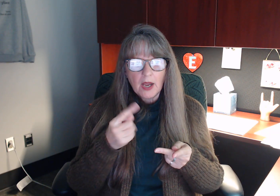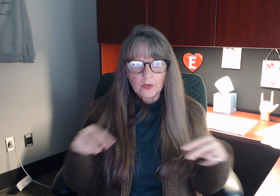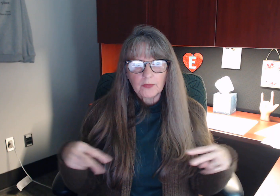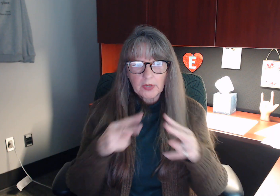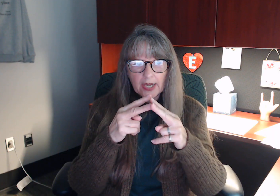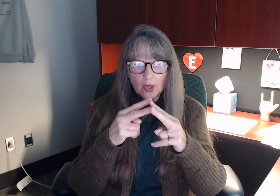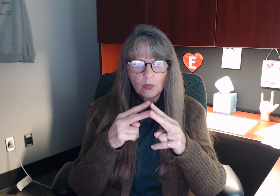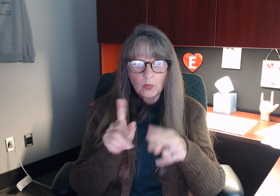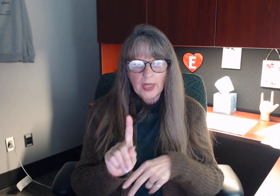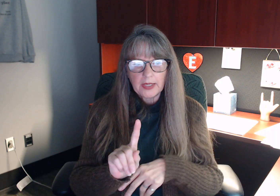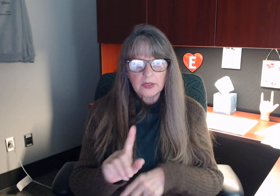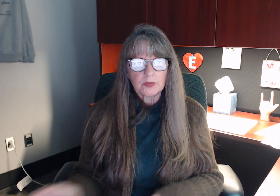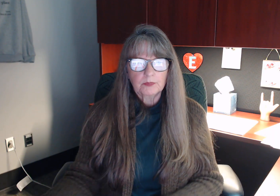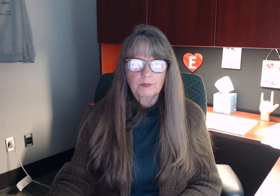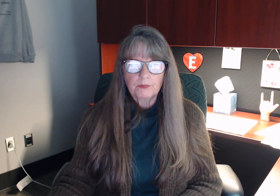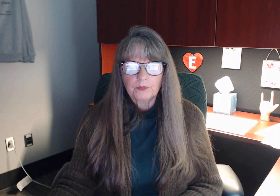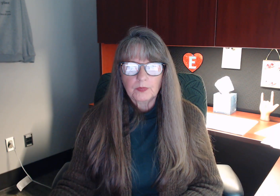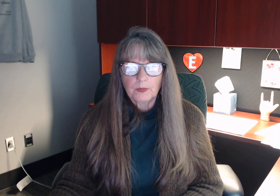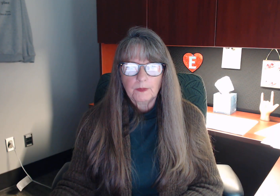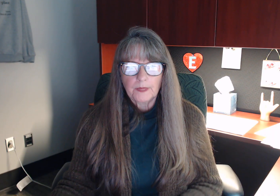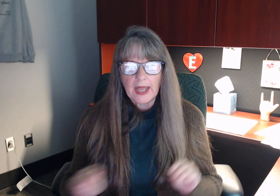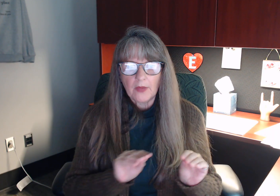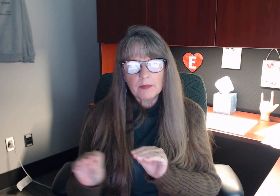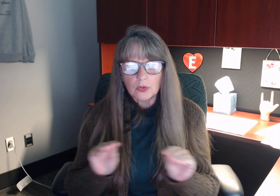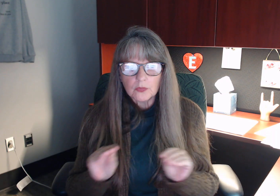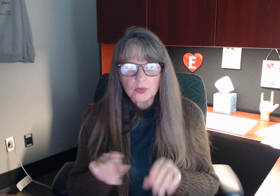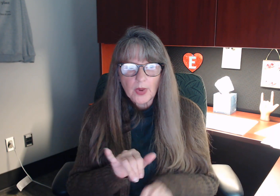for volcano, where that is, and how they move as well.